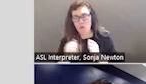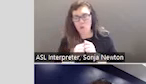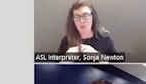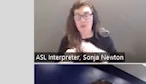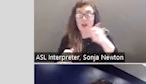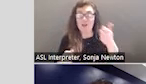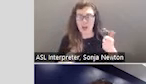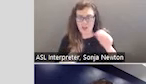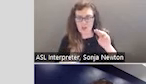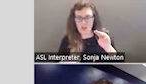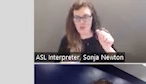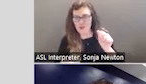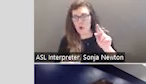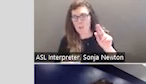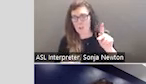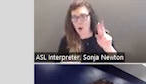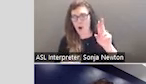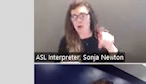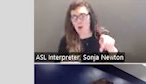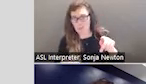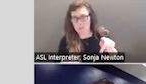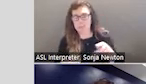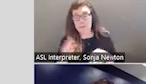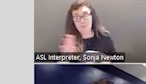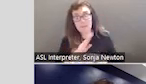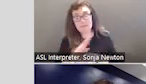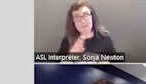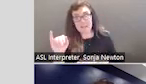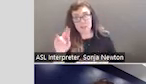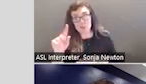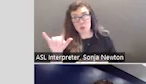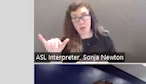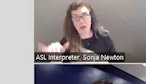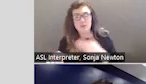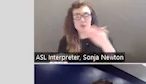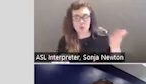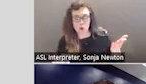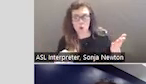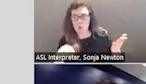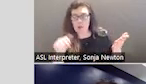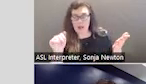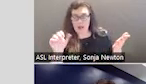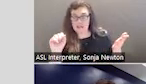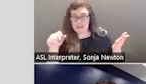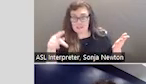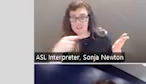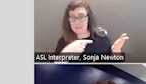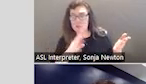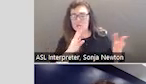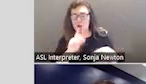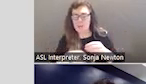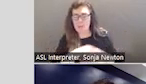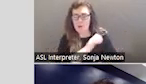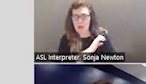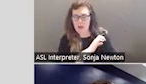busy month of July in the Senate. I will turn to Joanna from AFSP to talk about the energy and commerce portion of